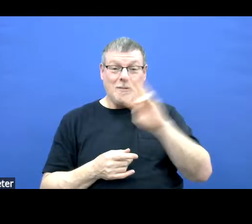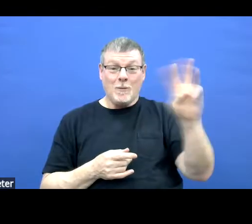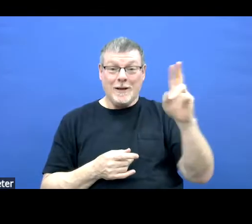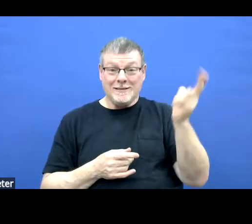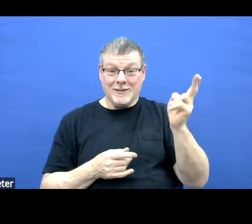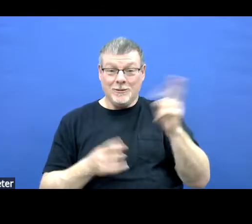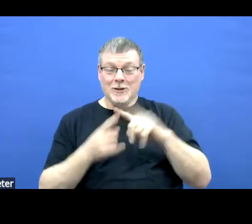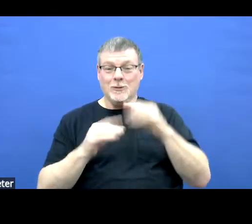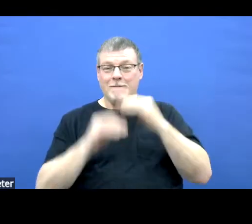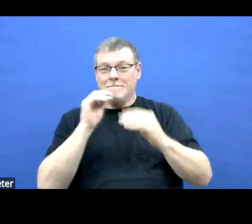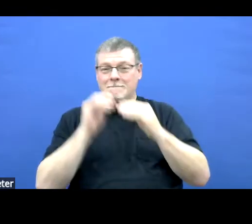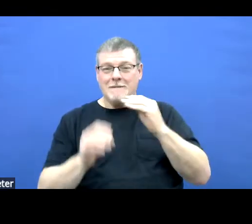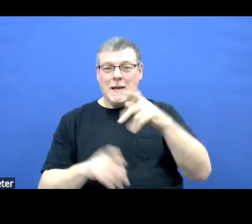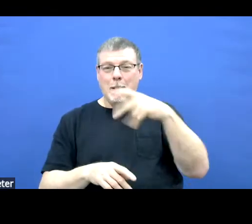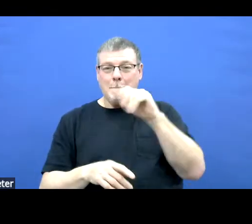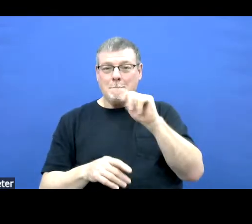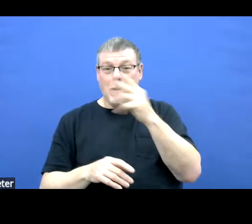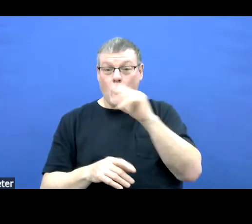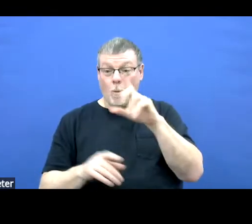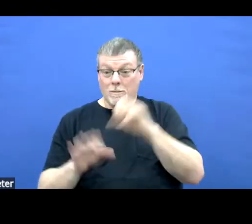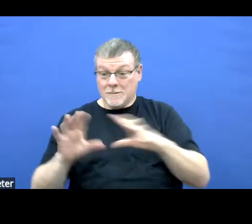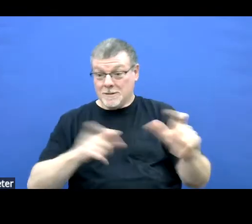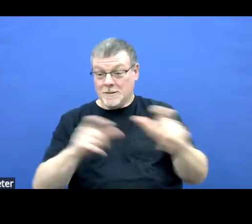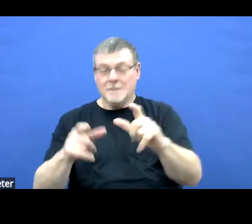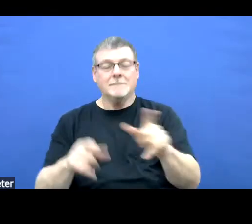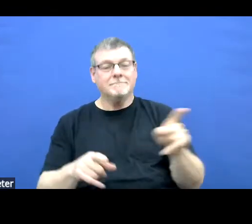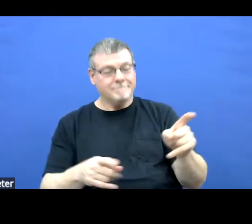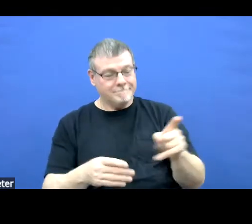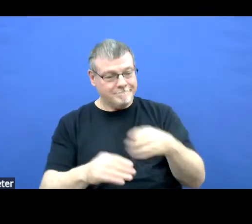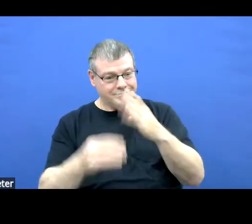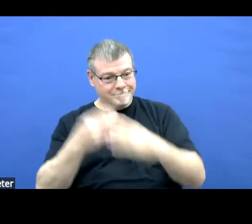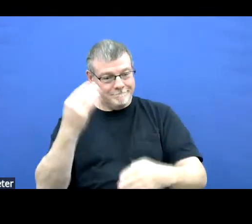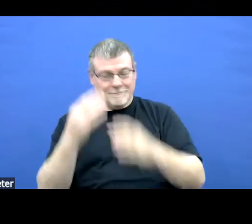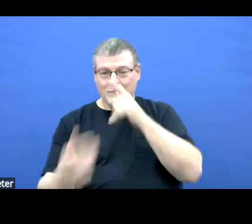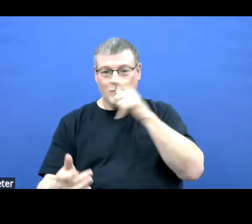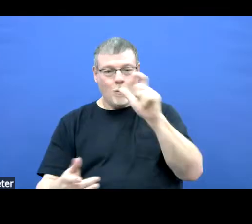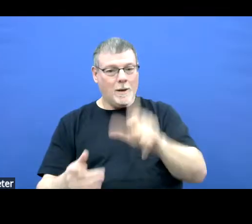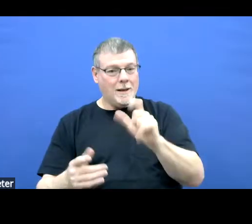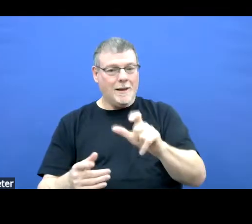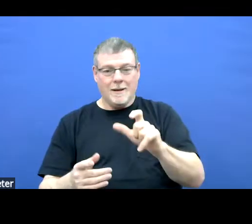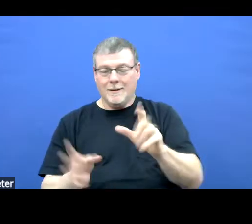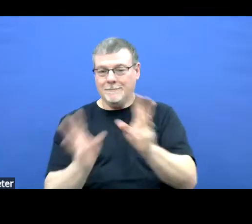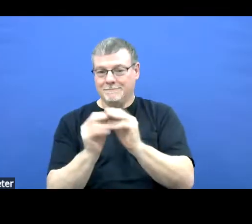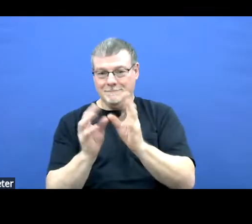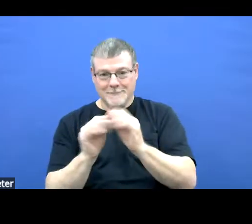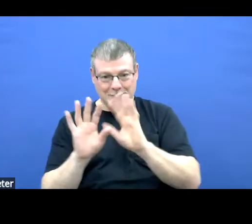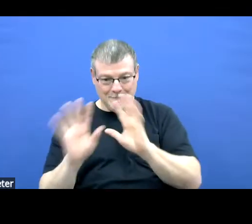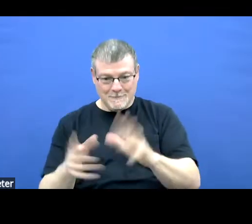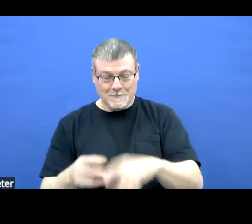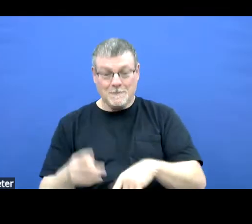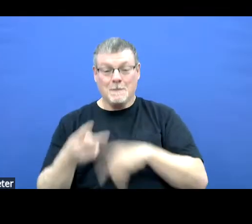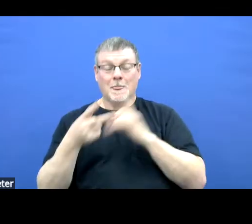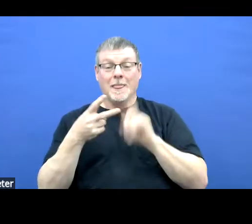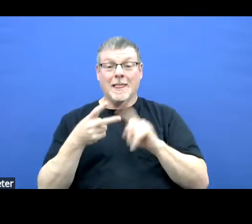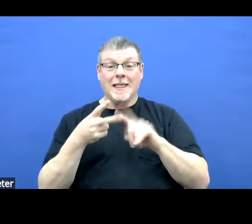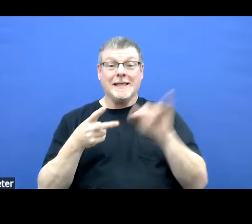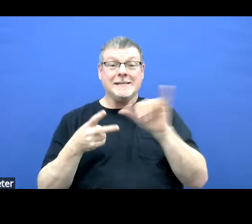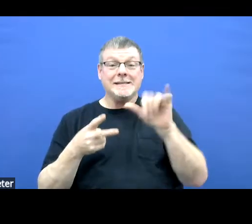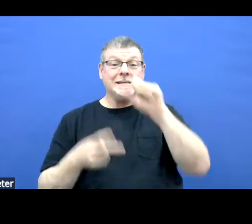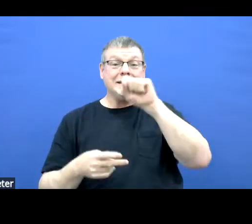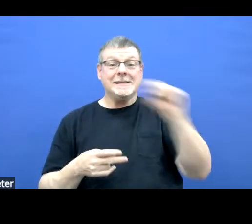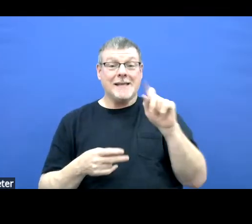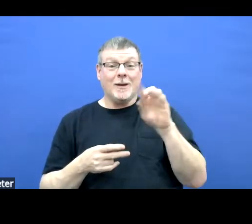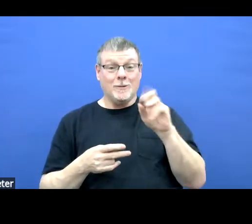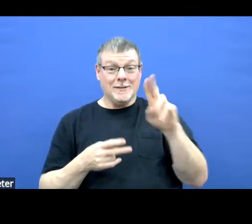all the massive potholes in the parking lot. They did it, so we do not need the public hearing. Similarly, Southtown